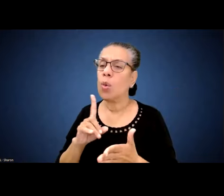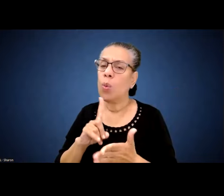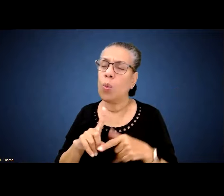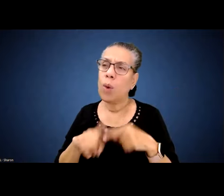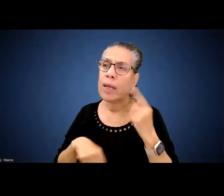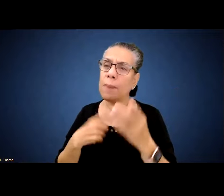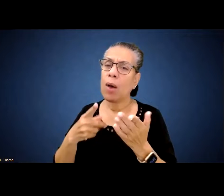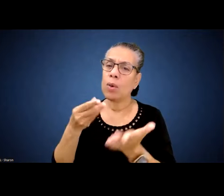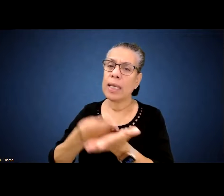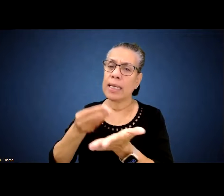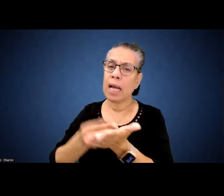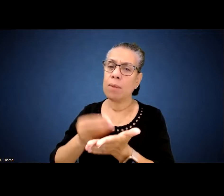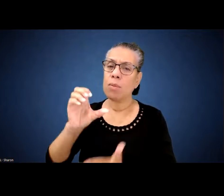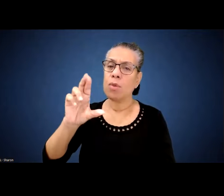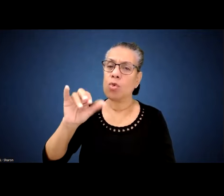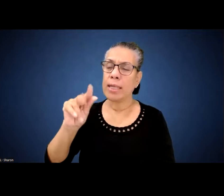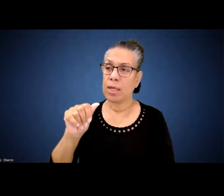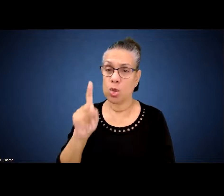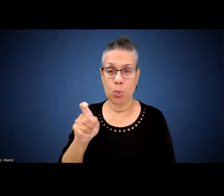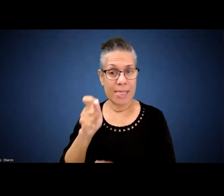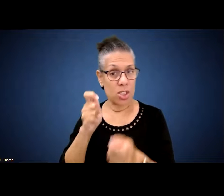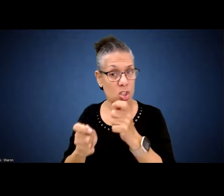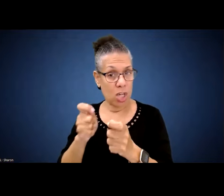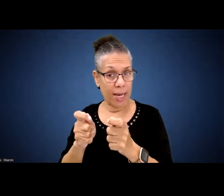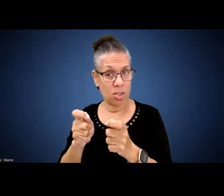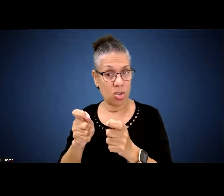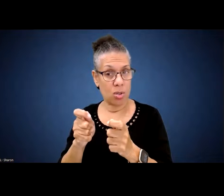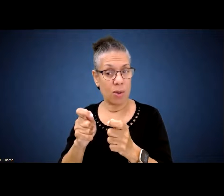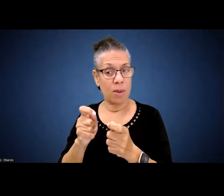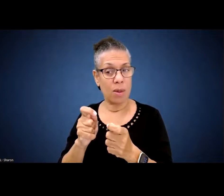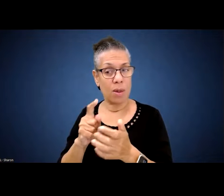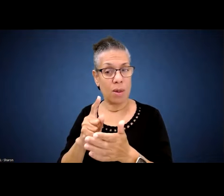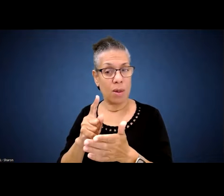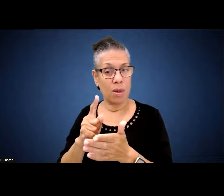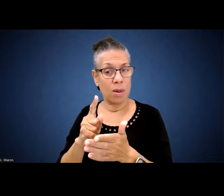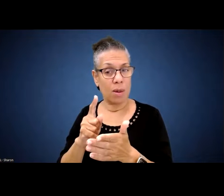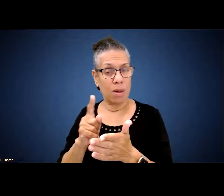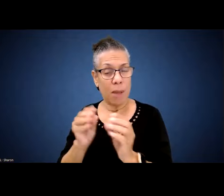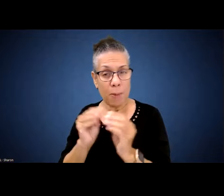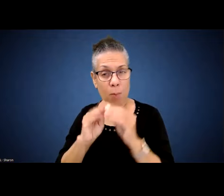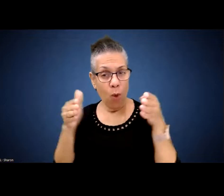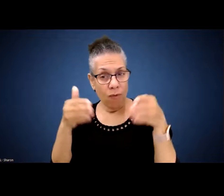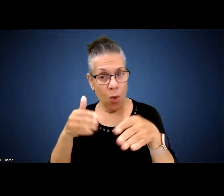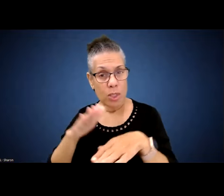criteria that warrants, and the way we've described it, that warrants greater attention?